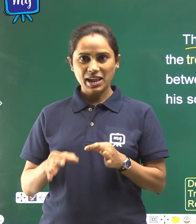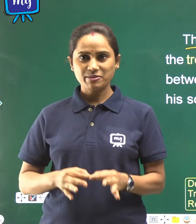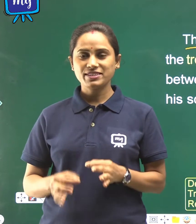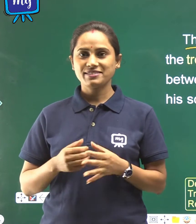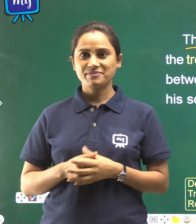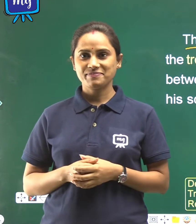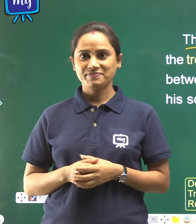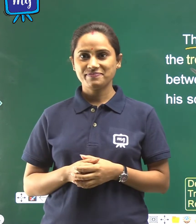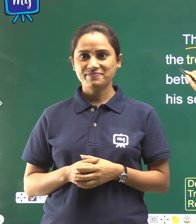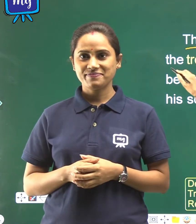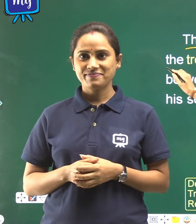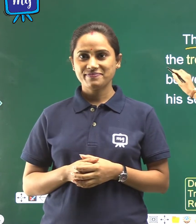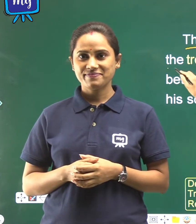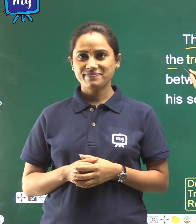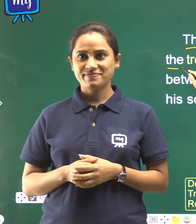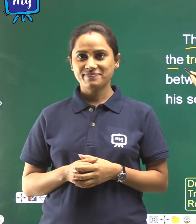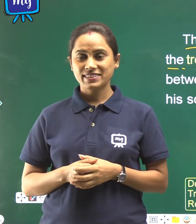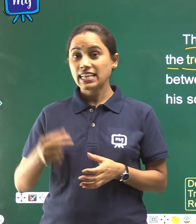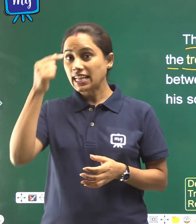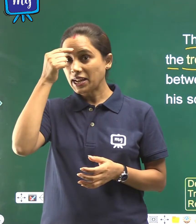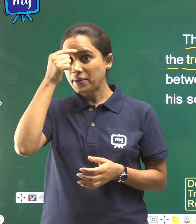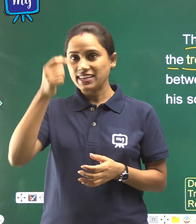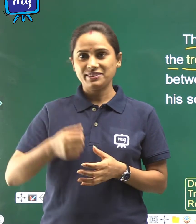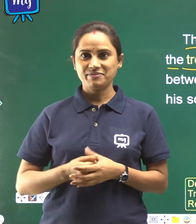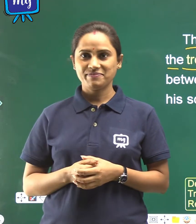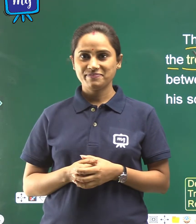describes the troubled